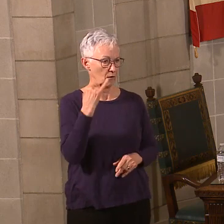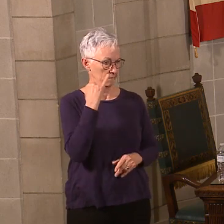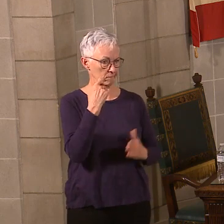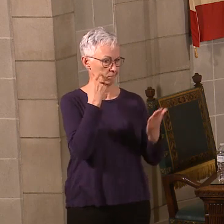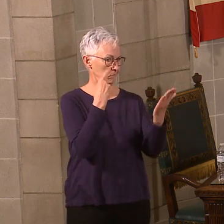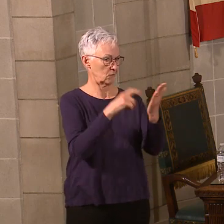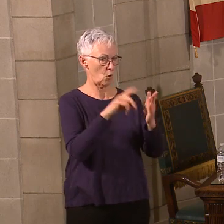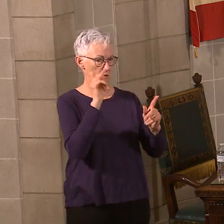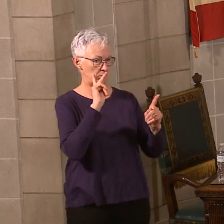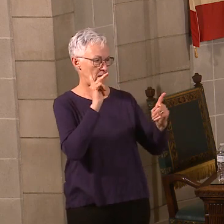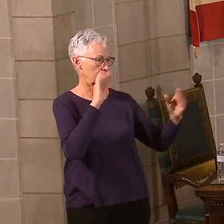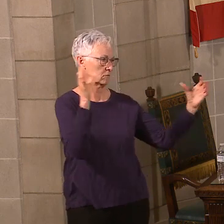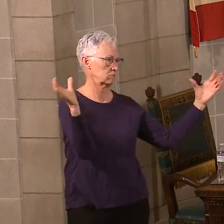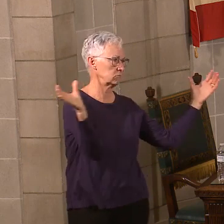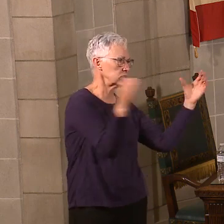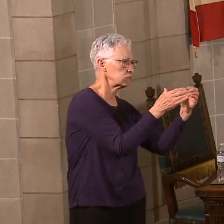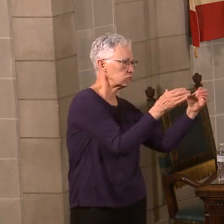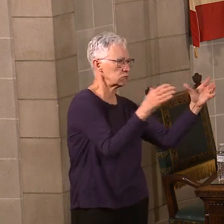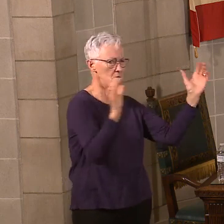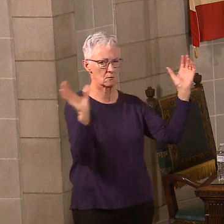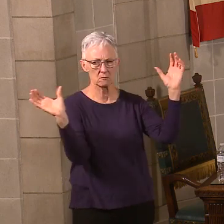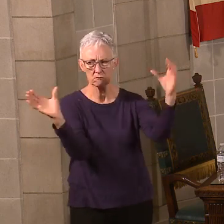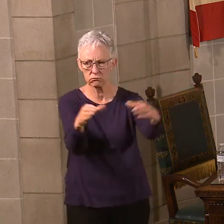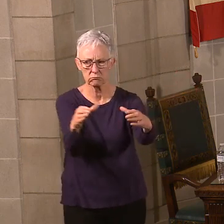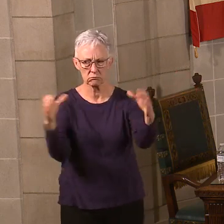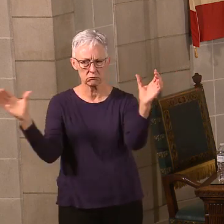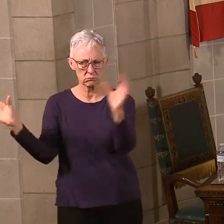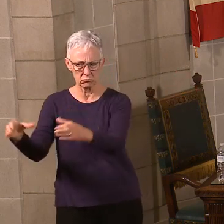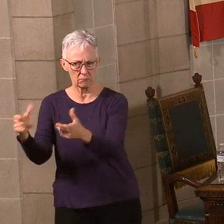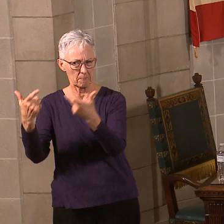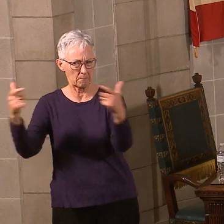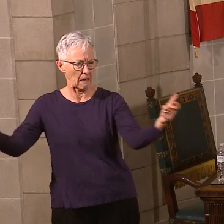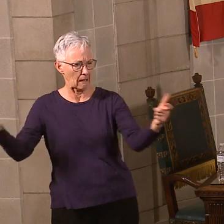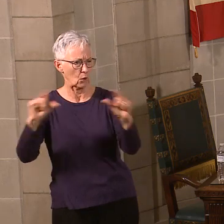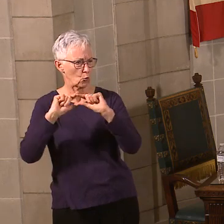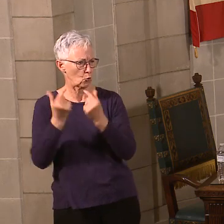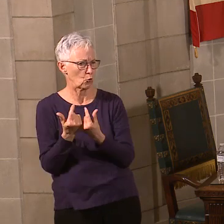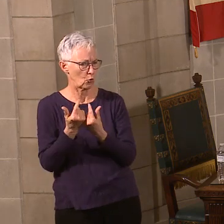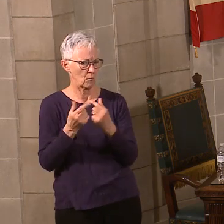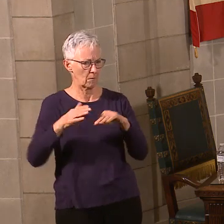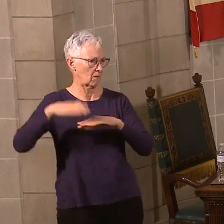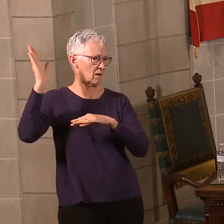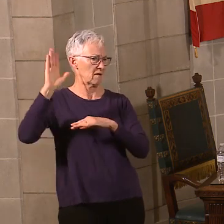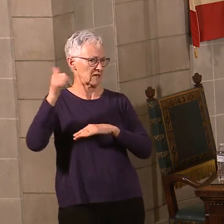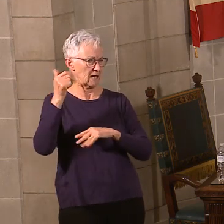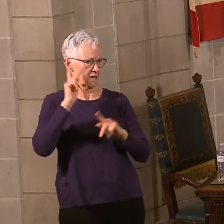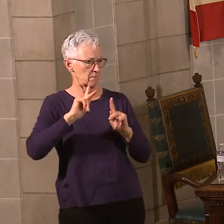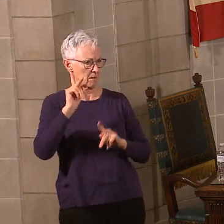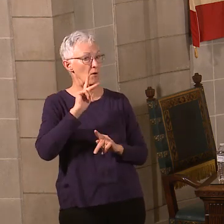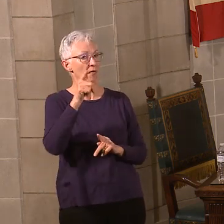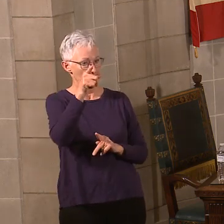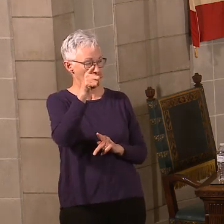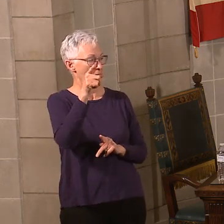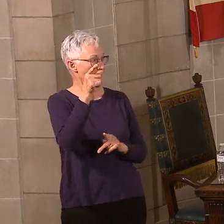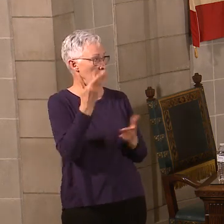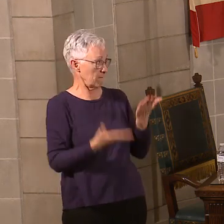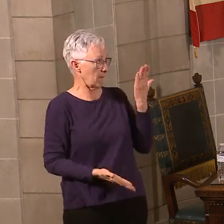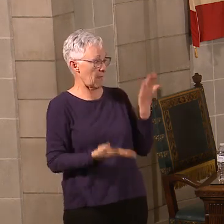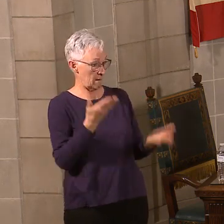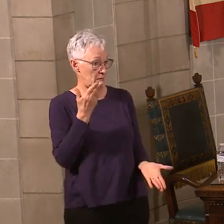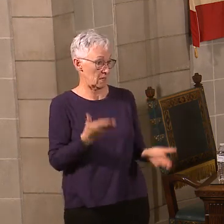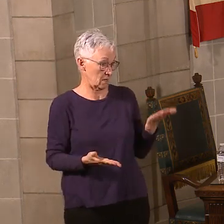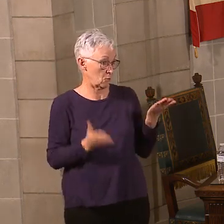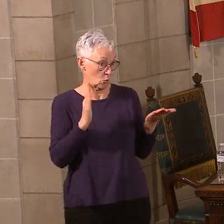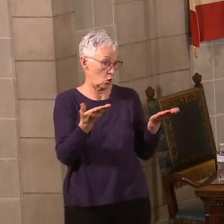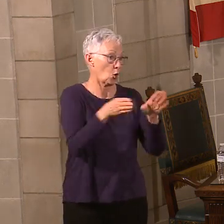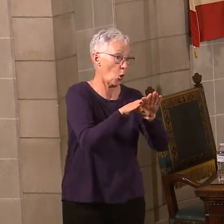steps to be able to close that park so that we don't see those big groups of people gathering. So if you go to the park, you want to keep it